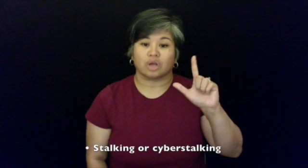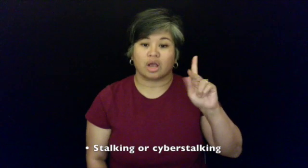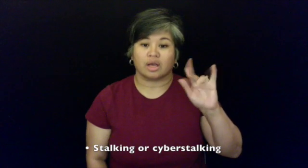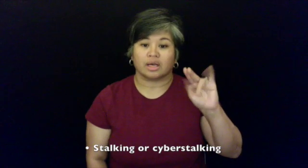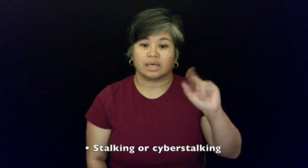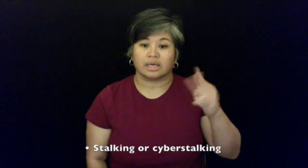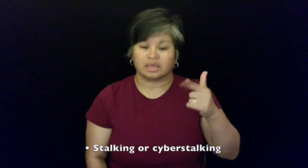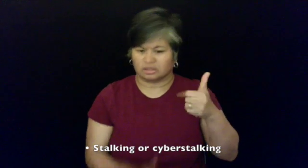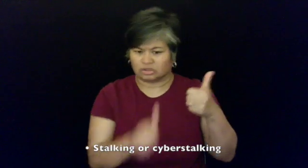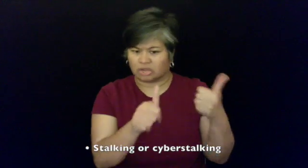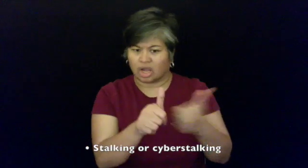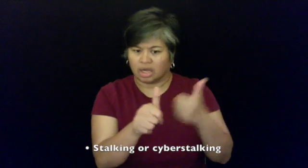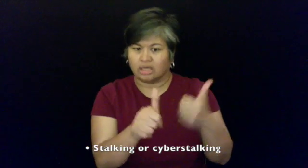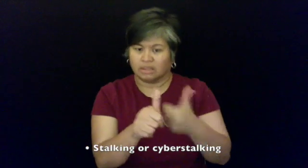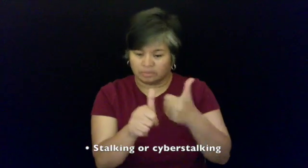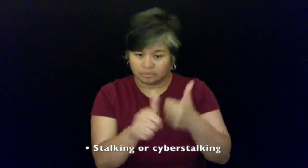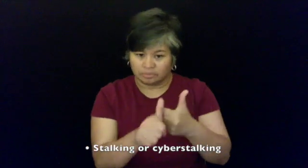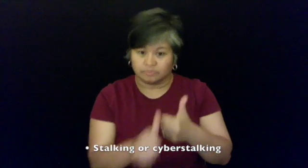Stalking or cyberstalking.